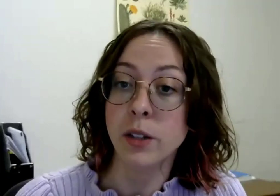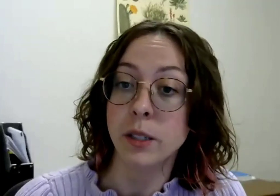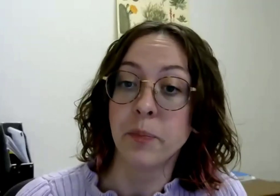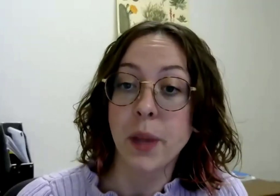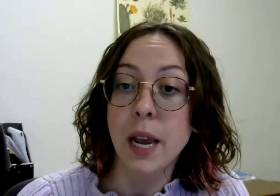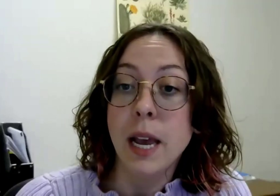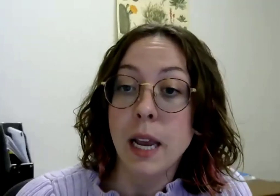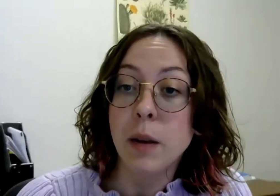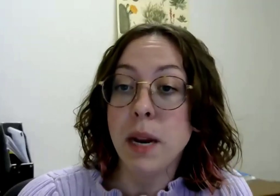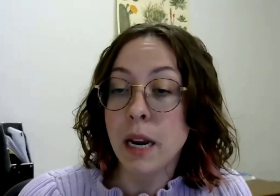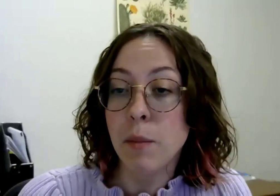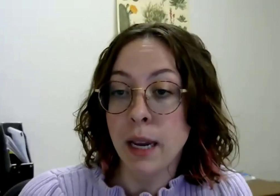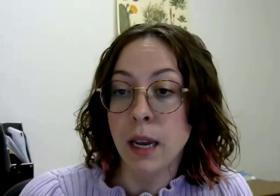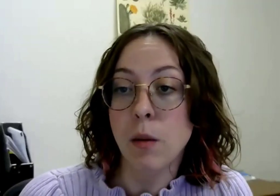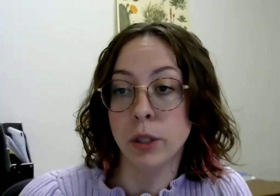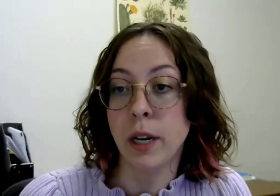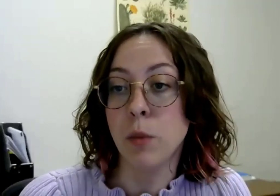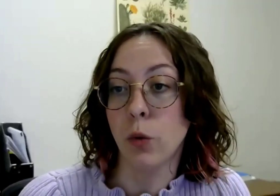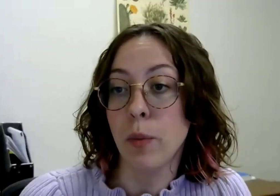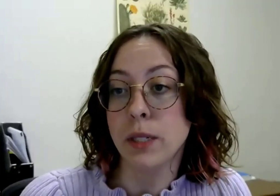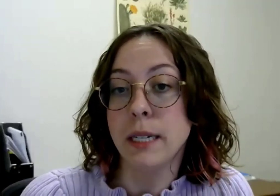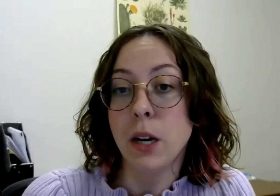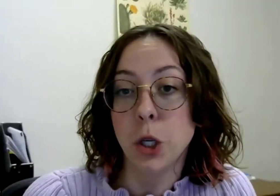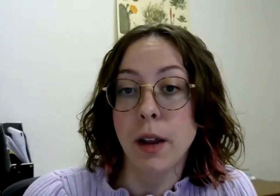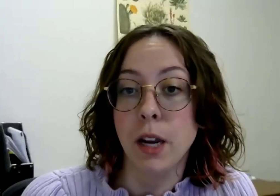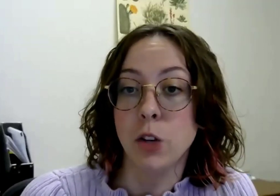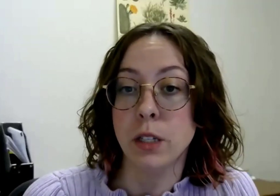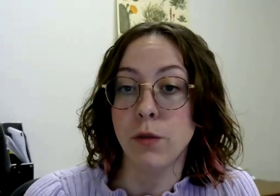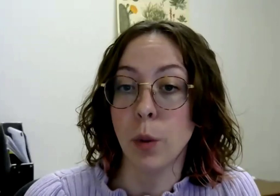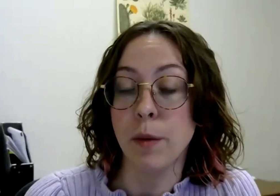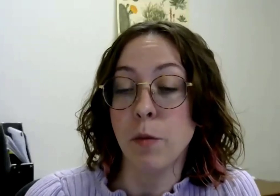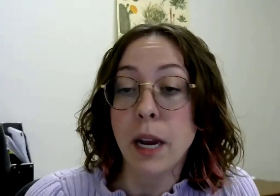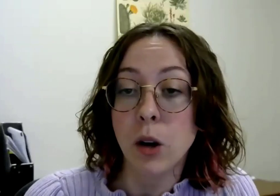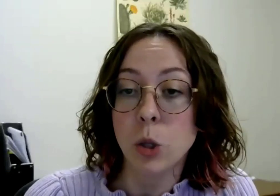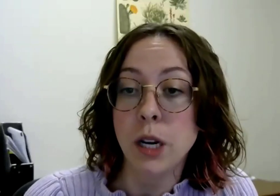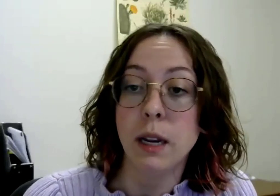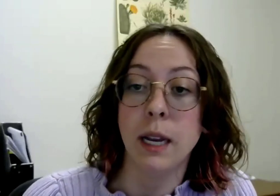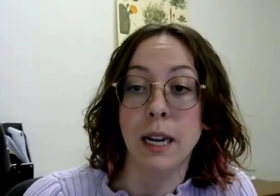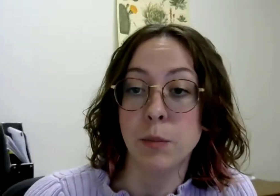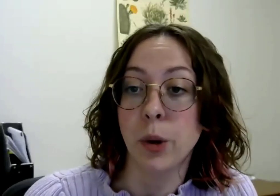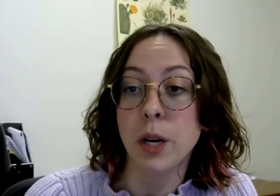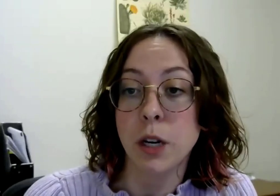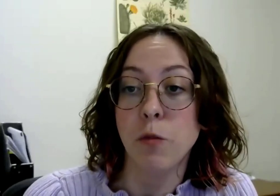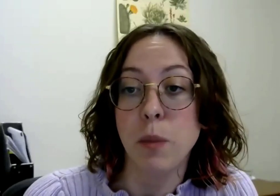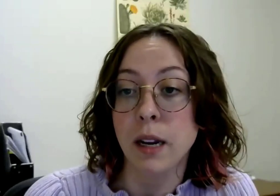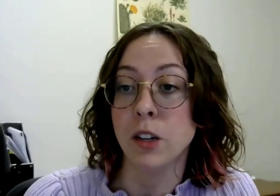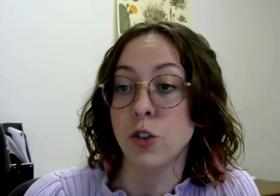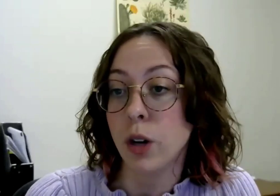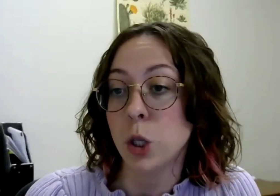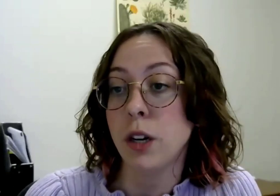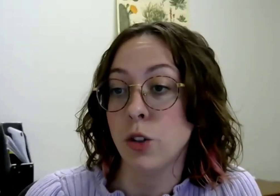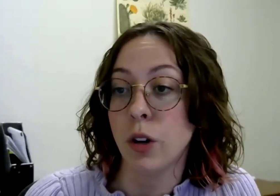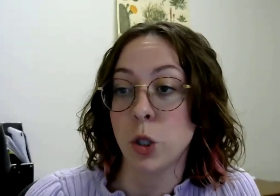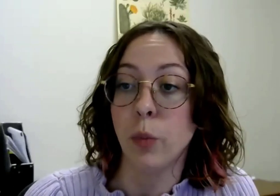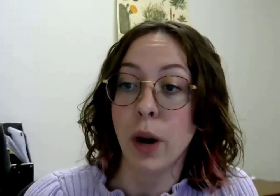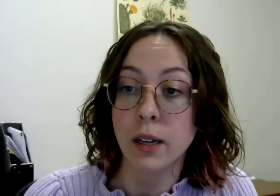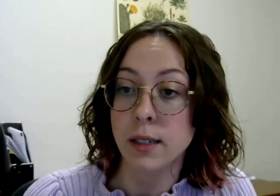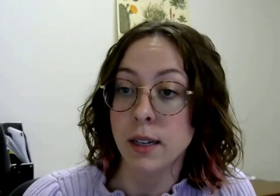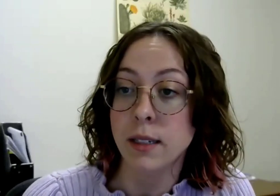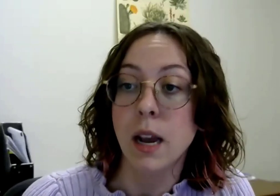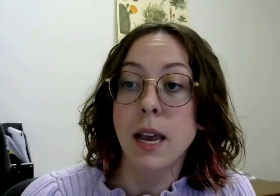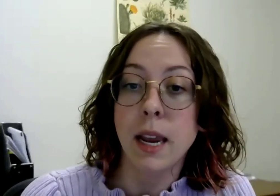L2 writers. In meaning making, multimodal representation, and transformative pedagogy, and exploration of meaning construction